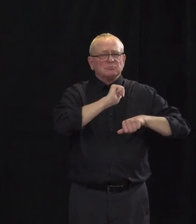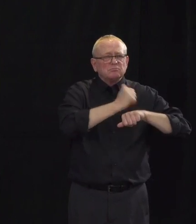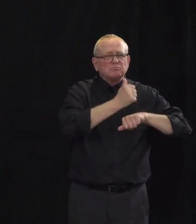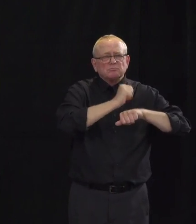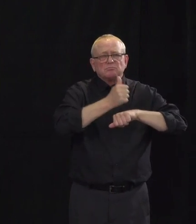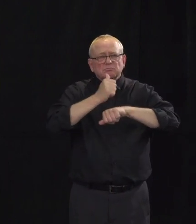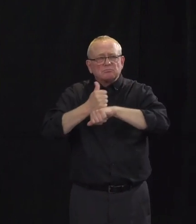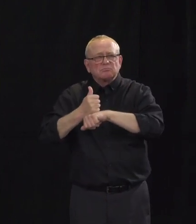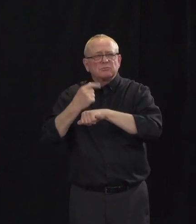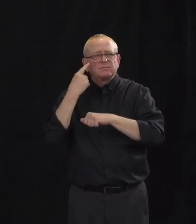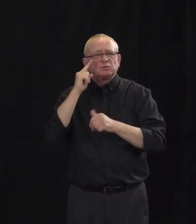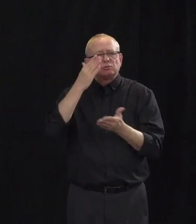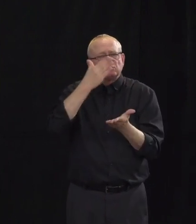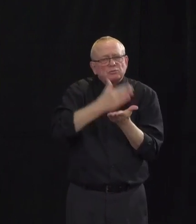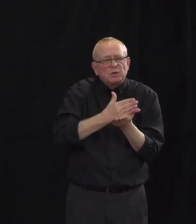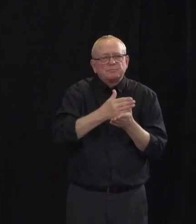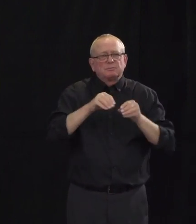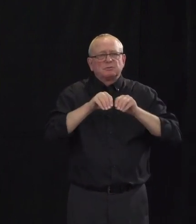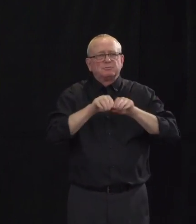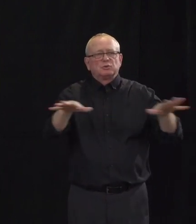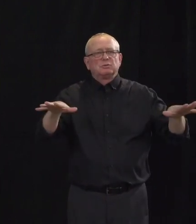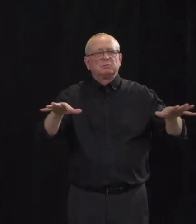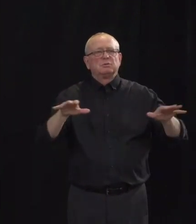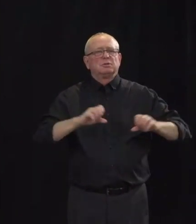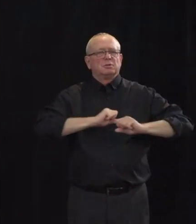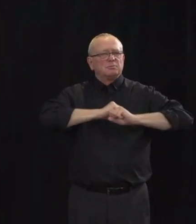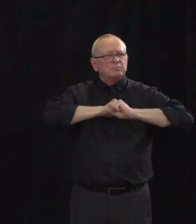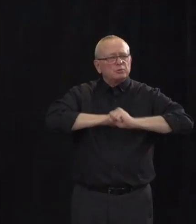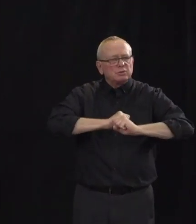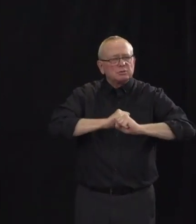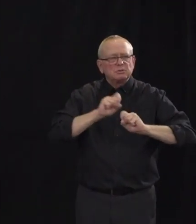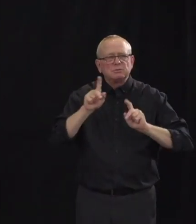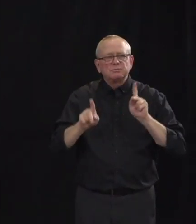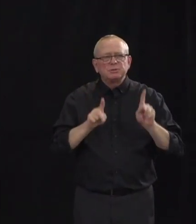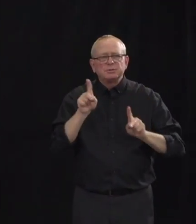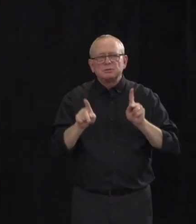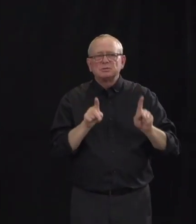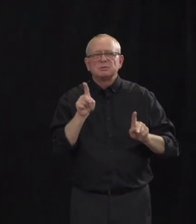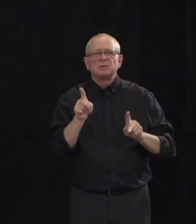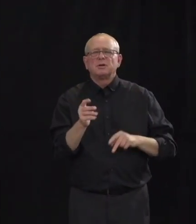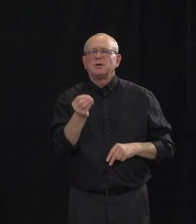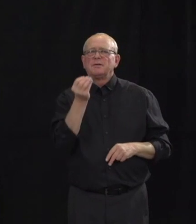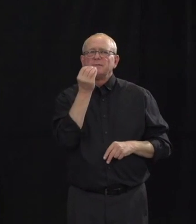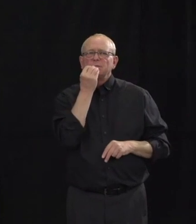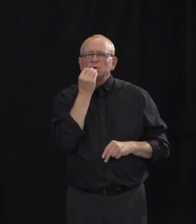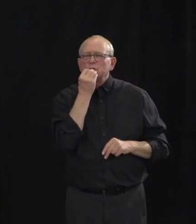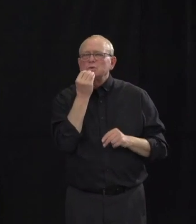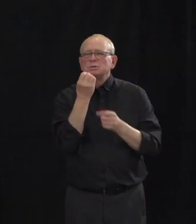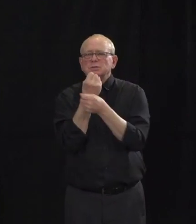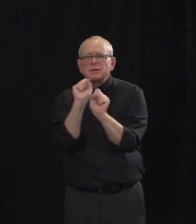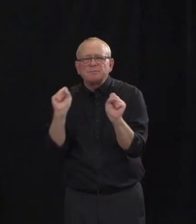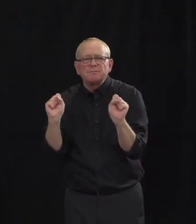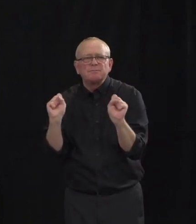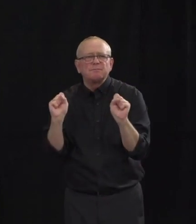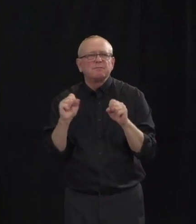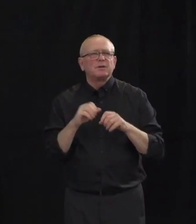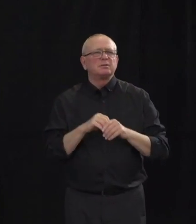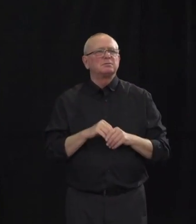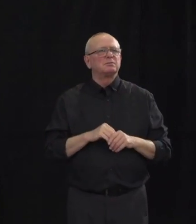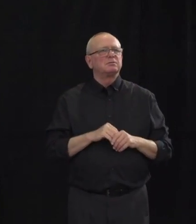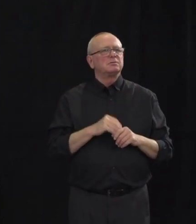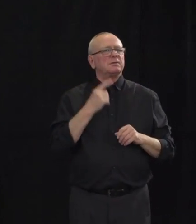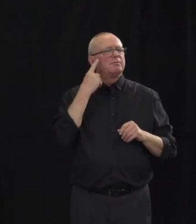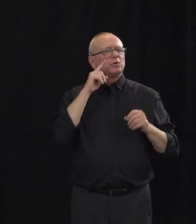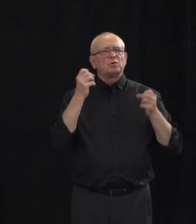shelter, and income security of the most vulnerable. Of course, large parts of our economy have effectively ground to a